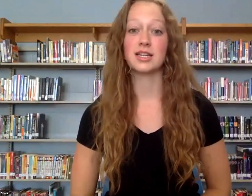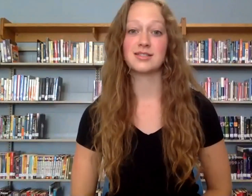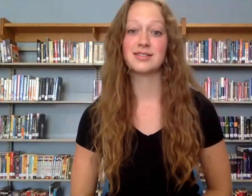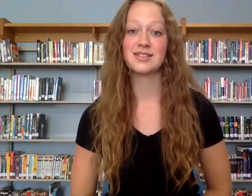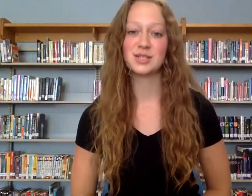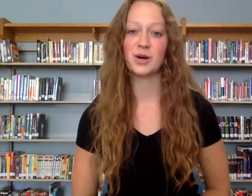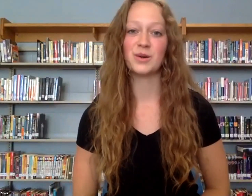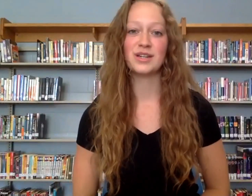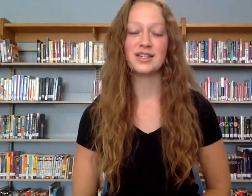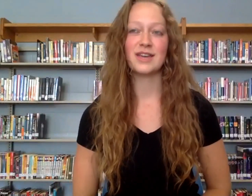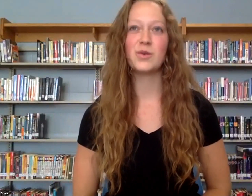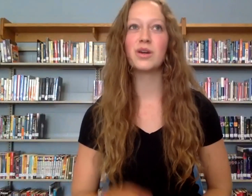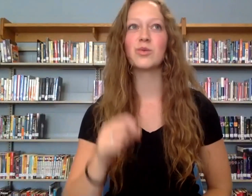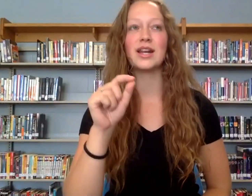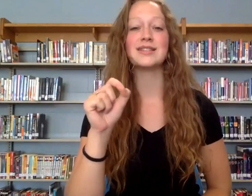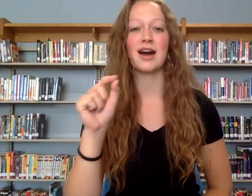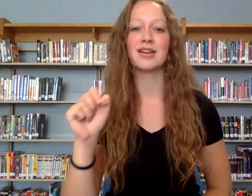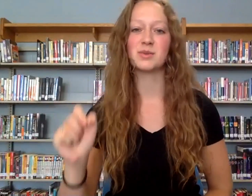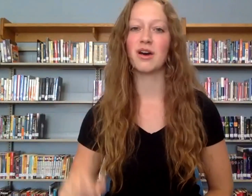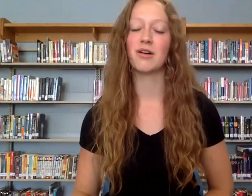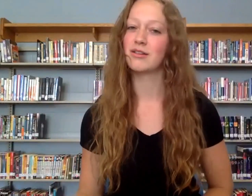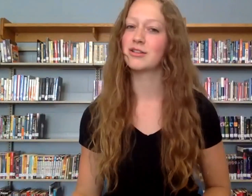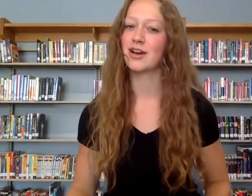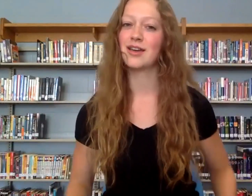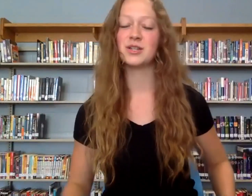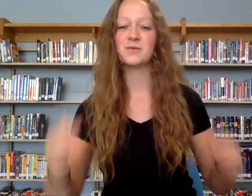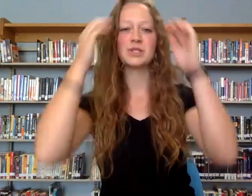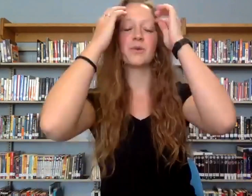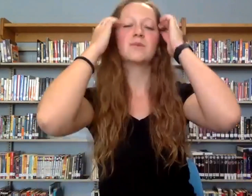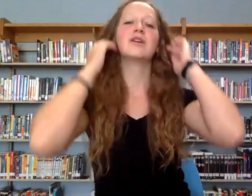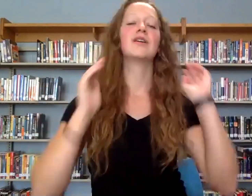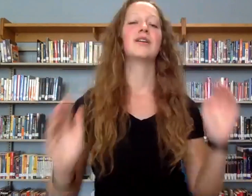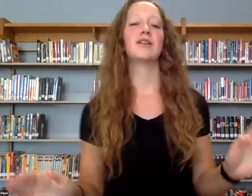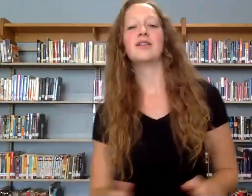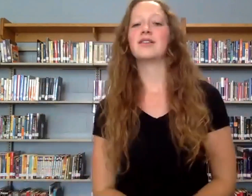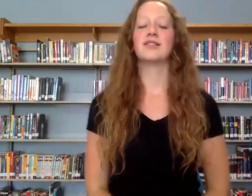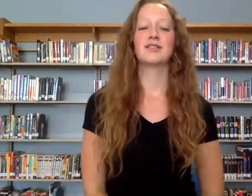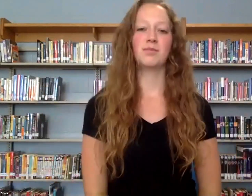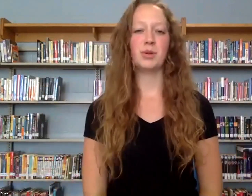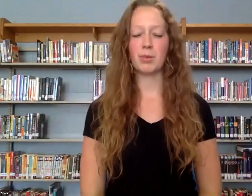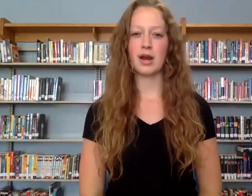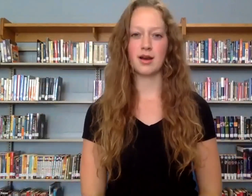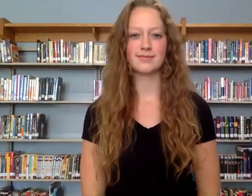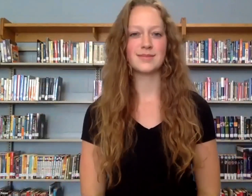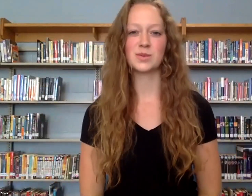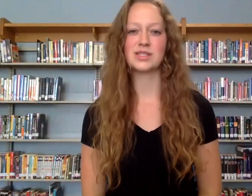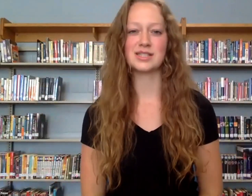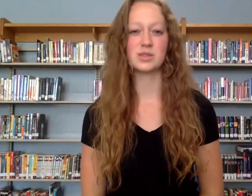hardest. So if you want to write it down as we go, you could try that too. So That might be a good idea. prepared. All right. This one's the